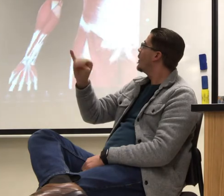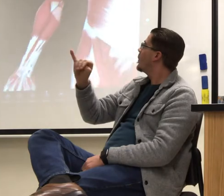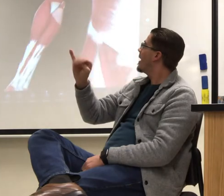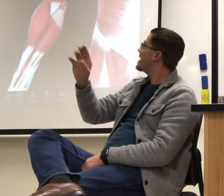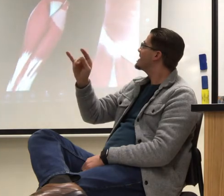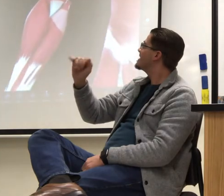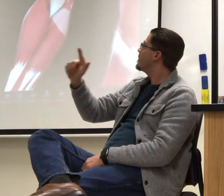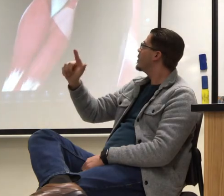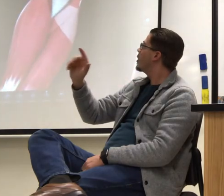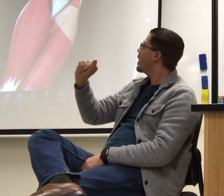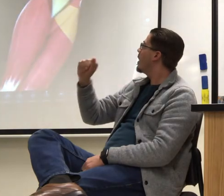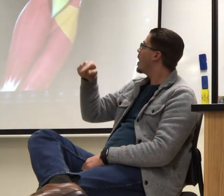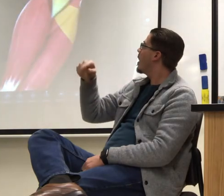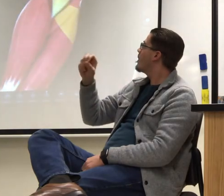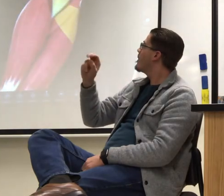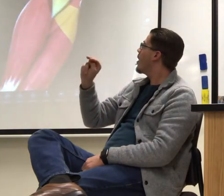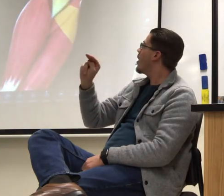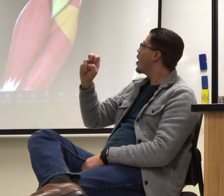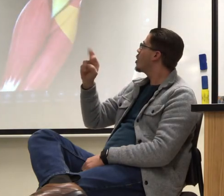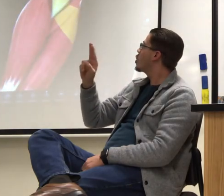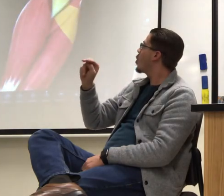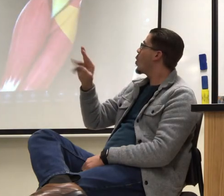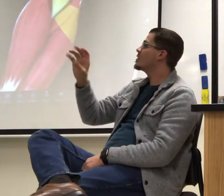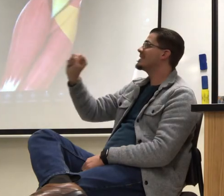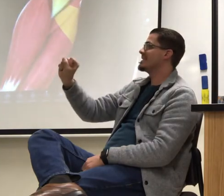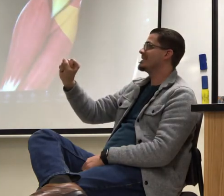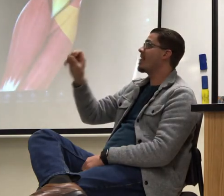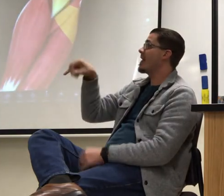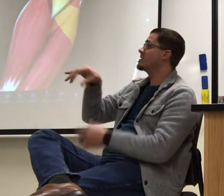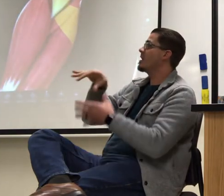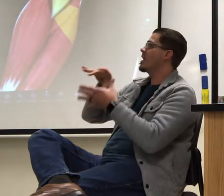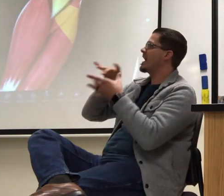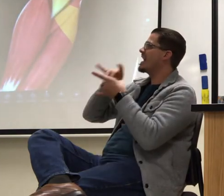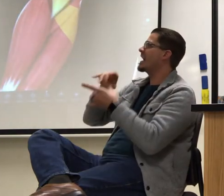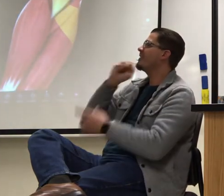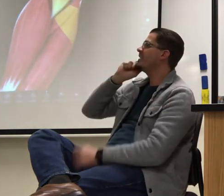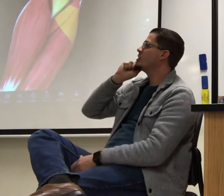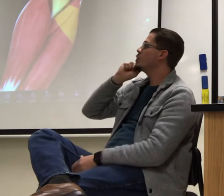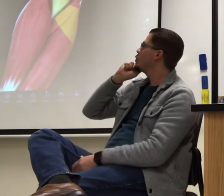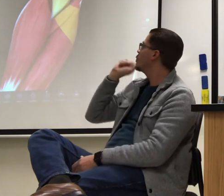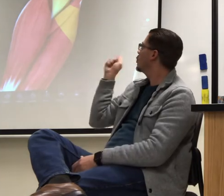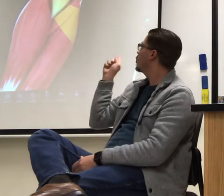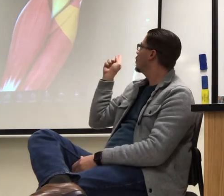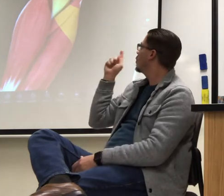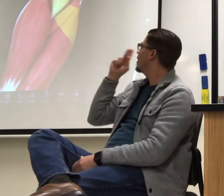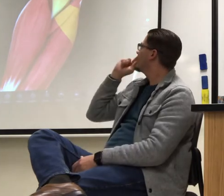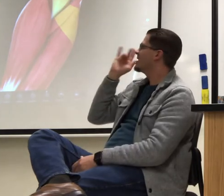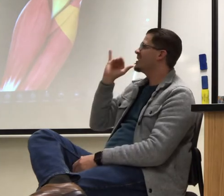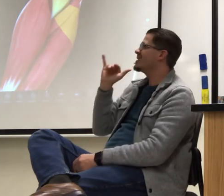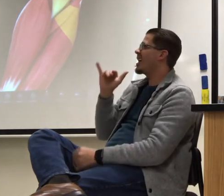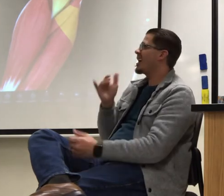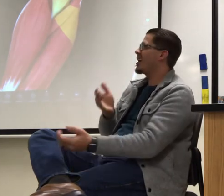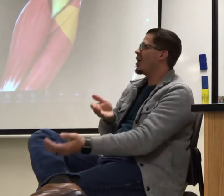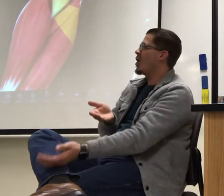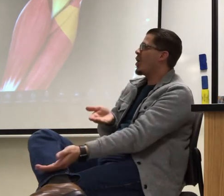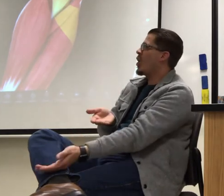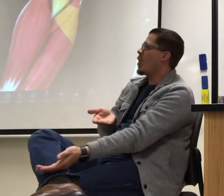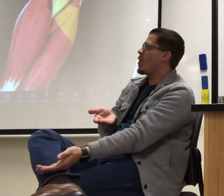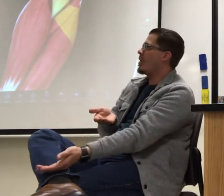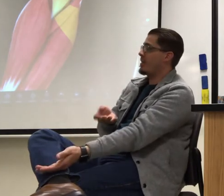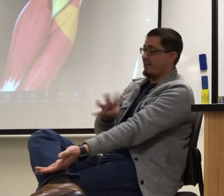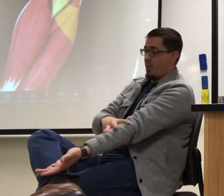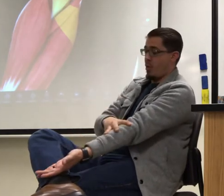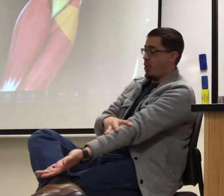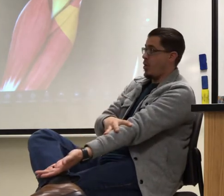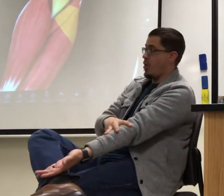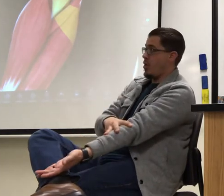bicipital aponeurosis is a connective tissue. And do you see how it's kind of like over the four forearm